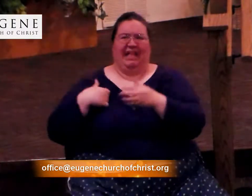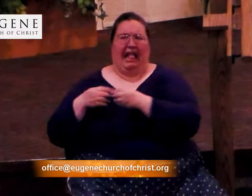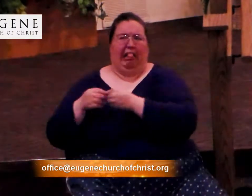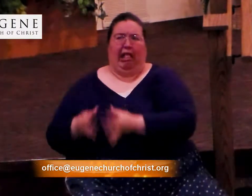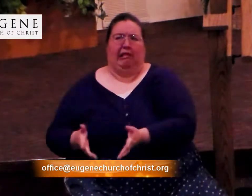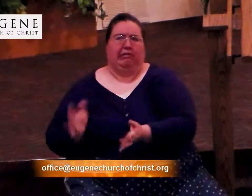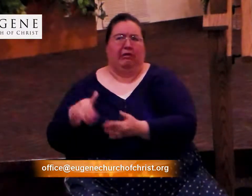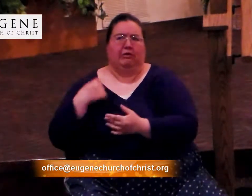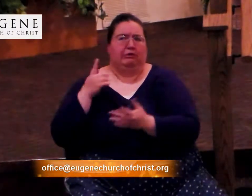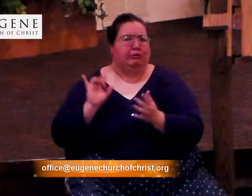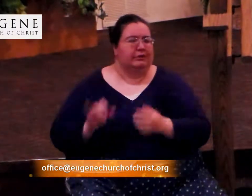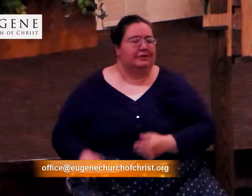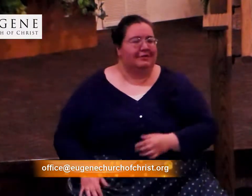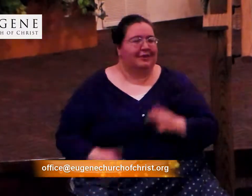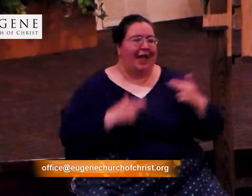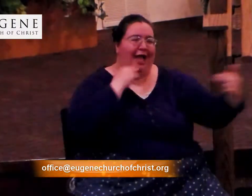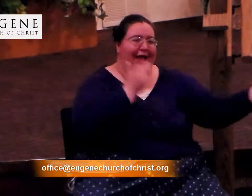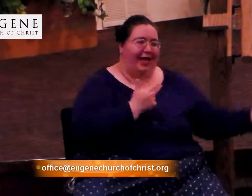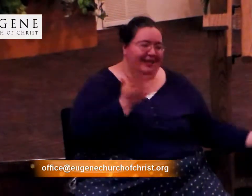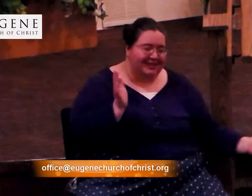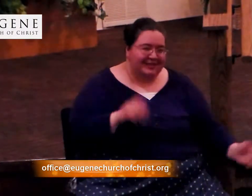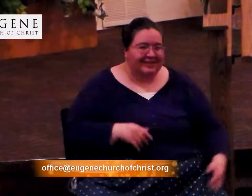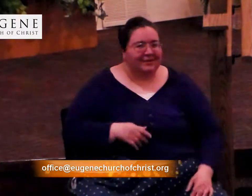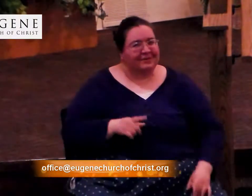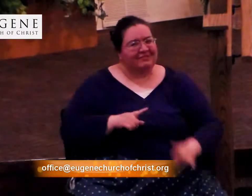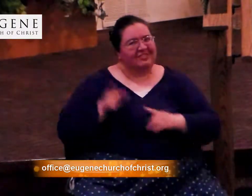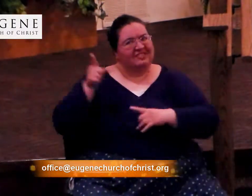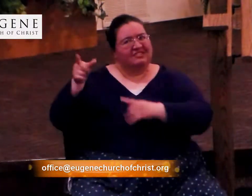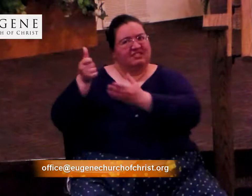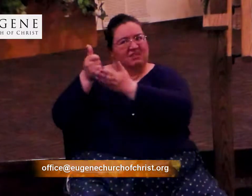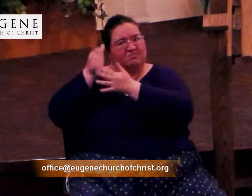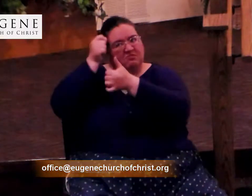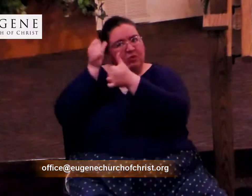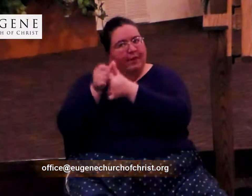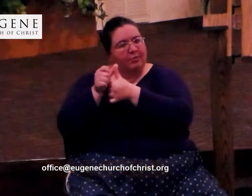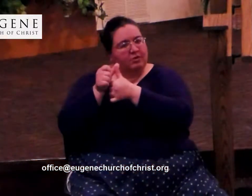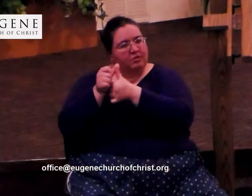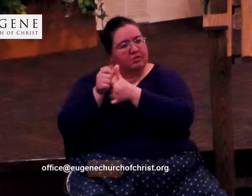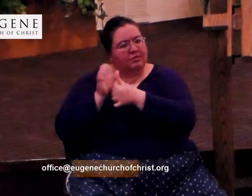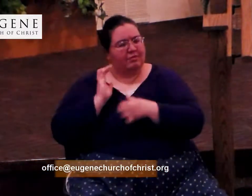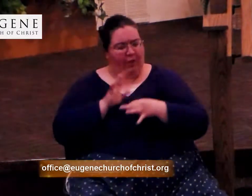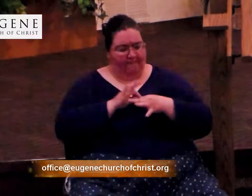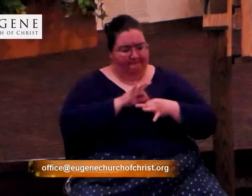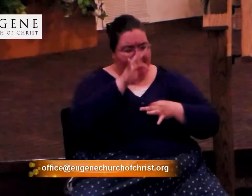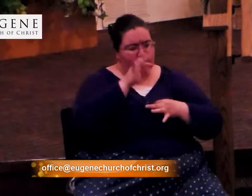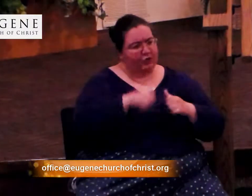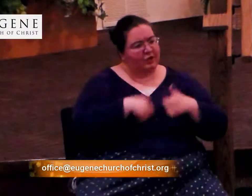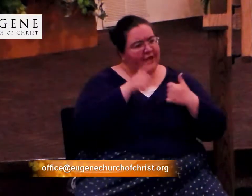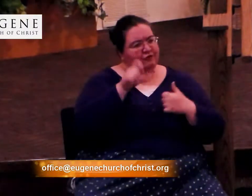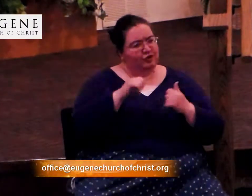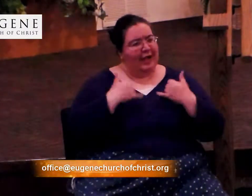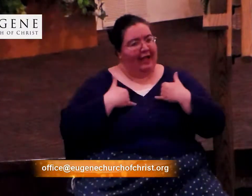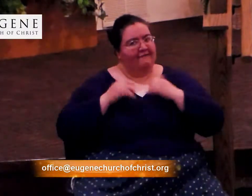keep. I think in our spiritual walk, we should have some of those same things. This week, on my Facebook Little Memories